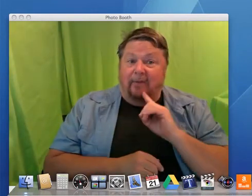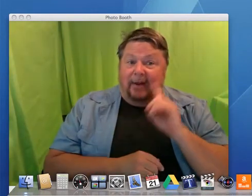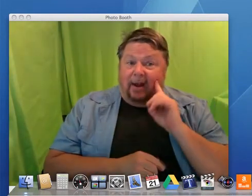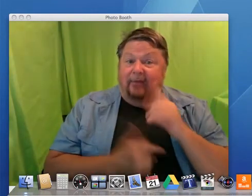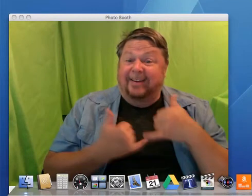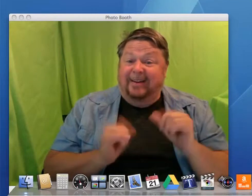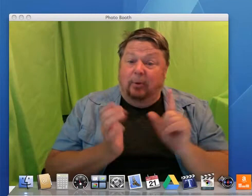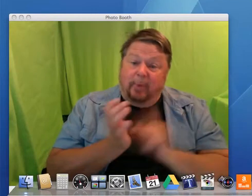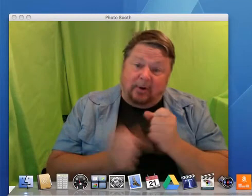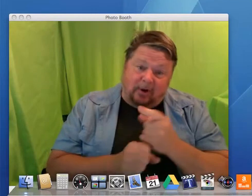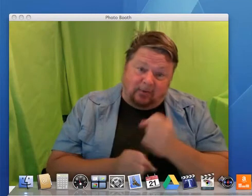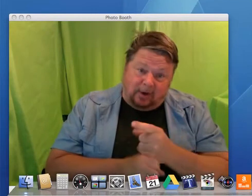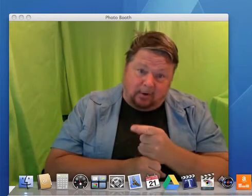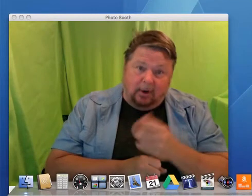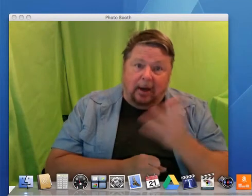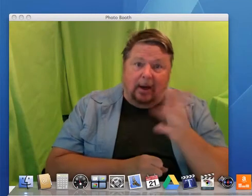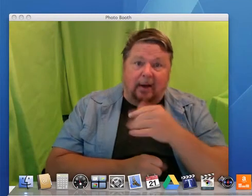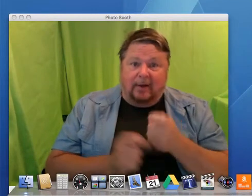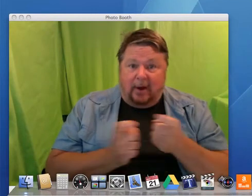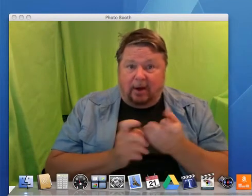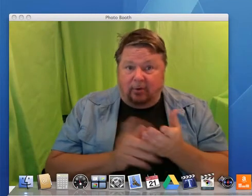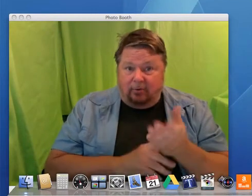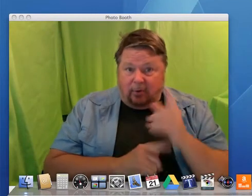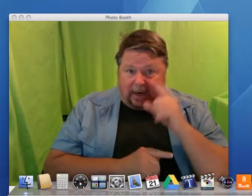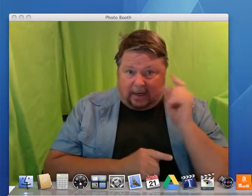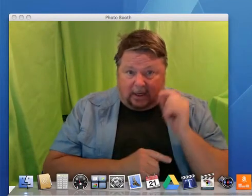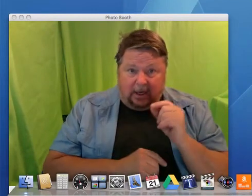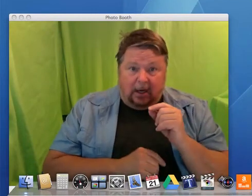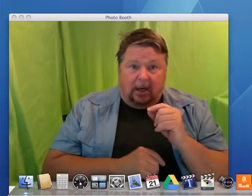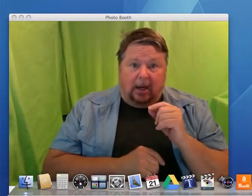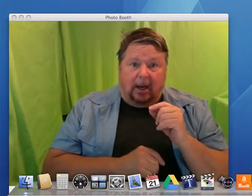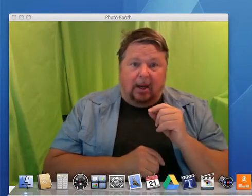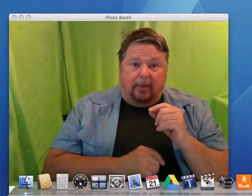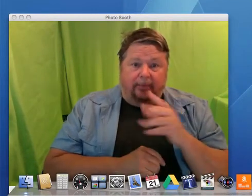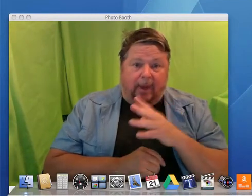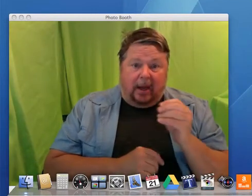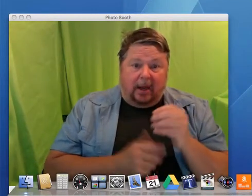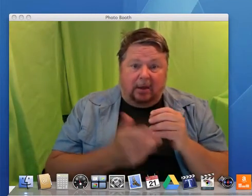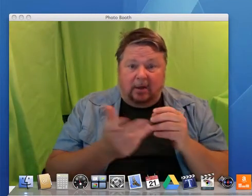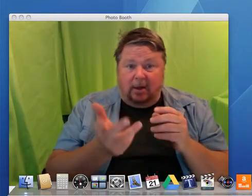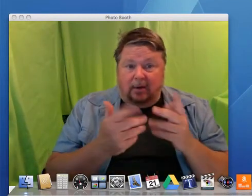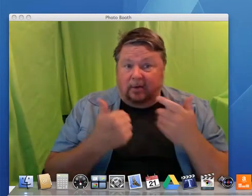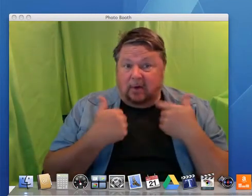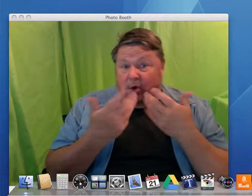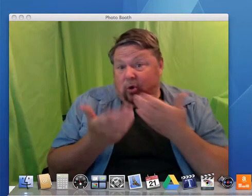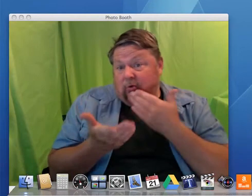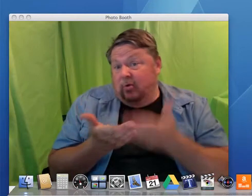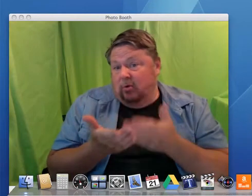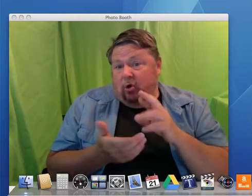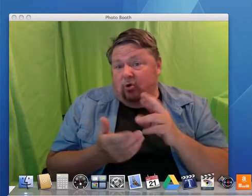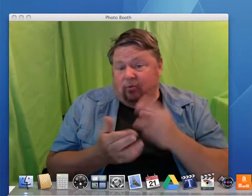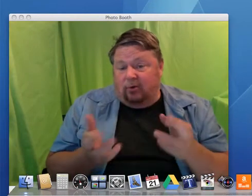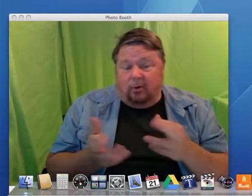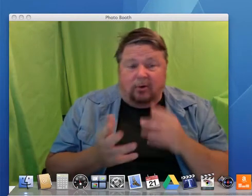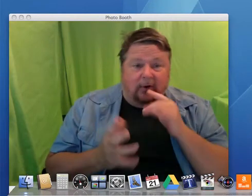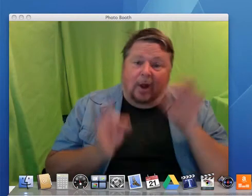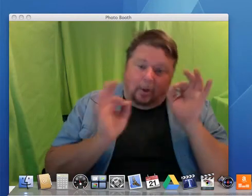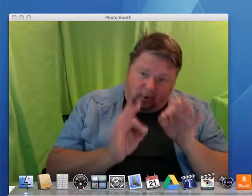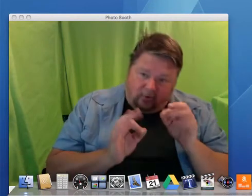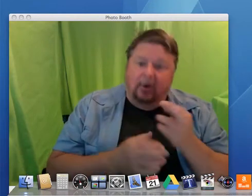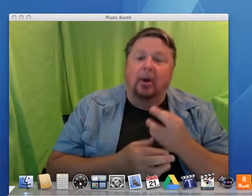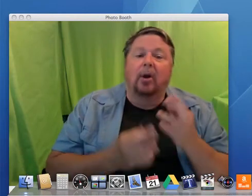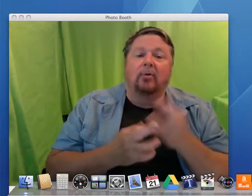of the Deaf is still published every year. It is now handled through Gallaudet. And it's a good resource. It's